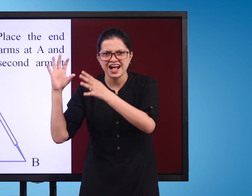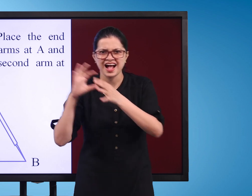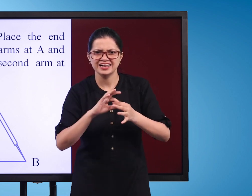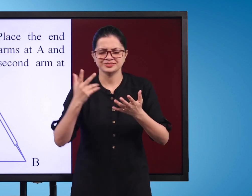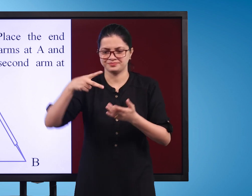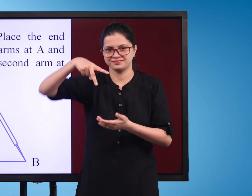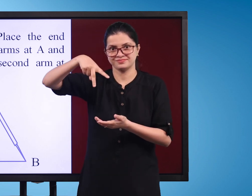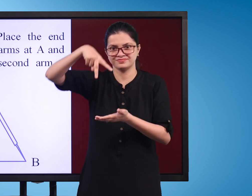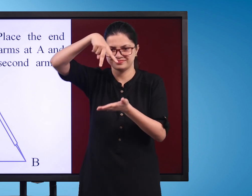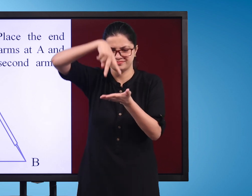Open the divider.